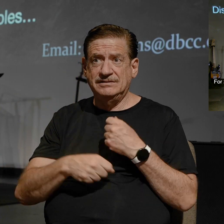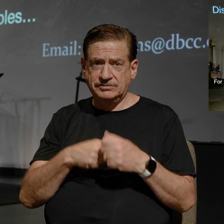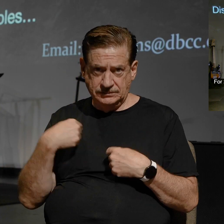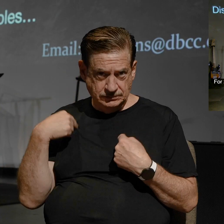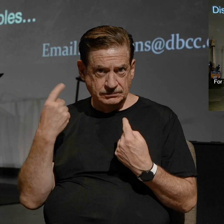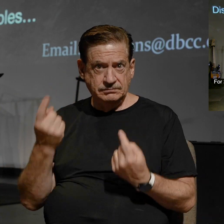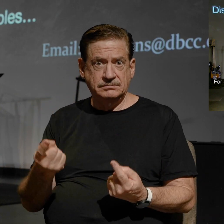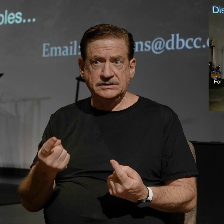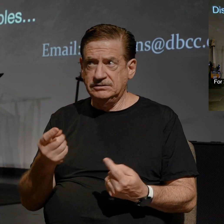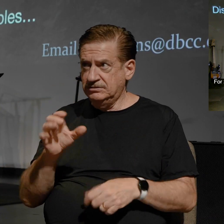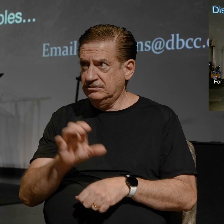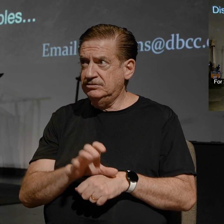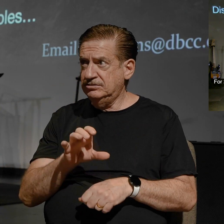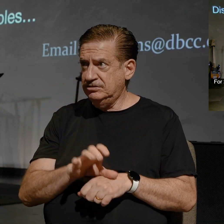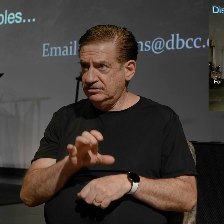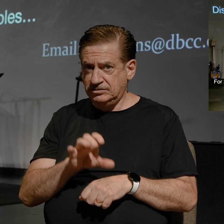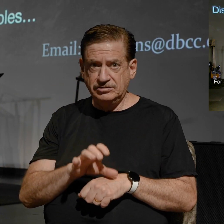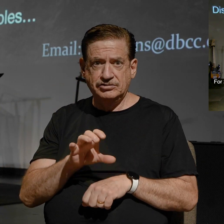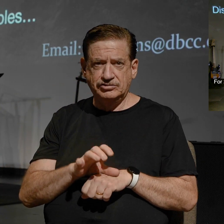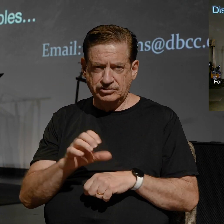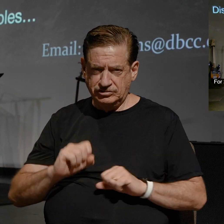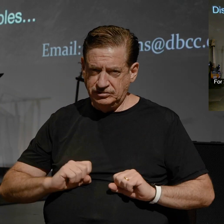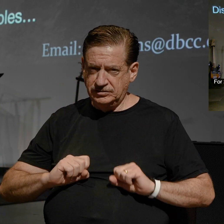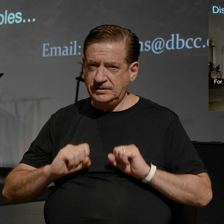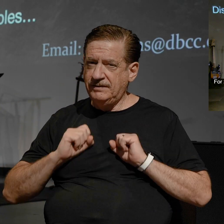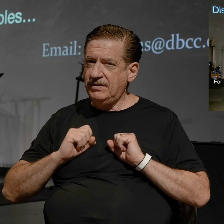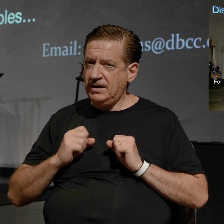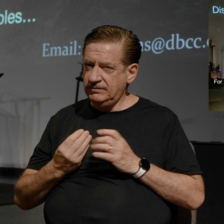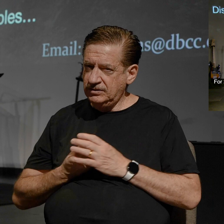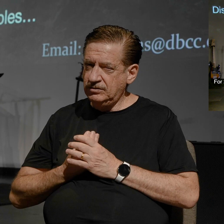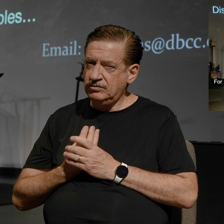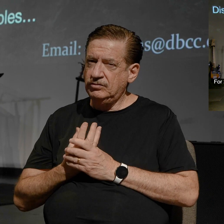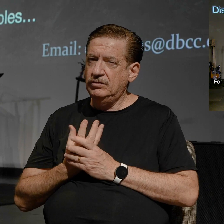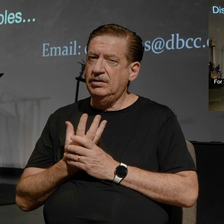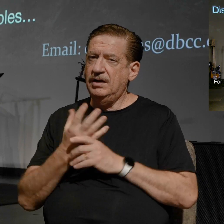church. This is how the church has survived and thrived.